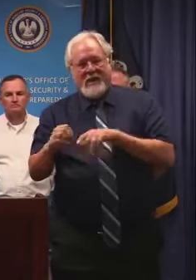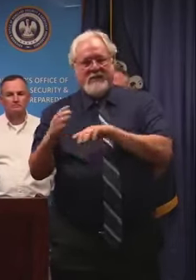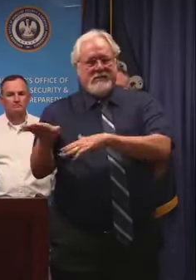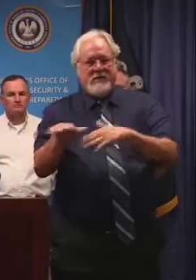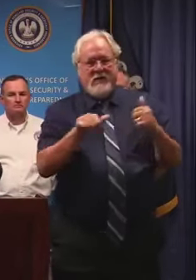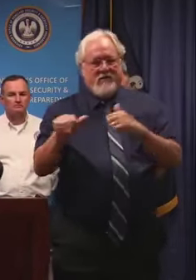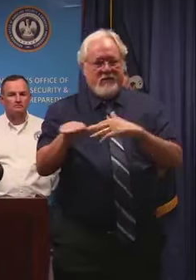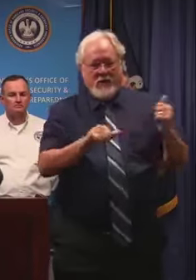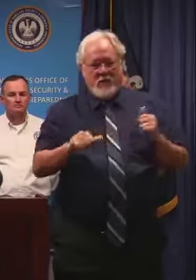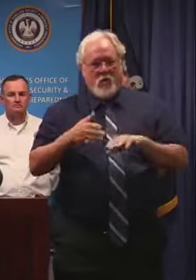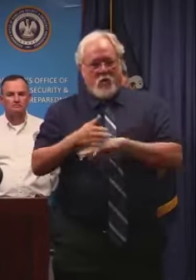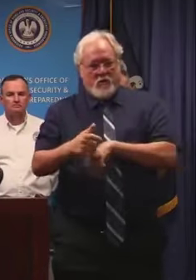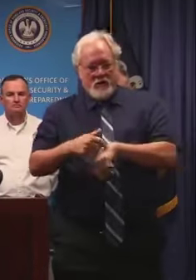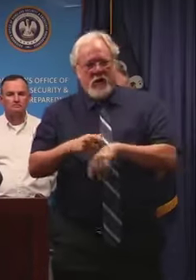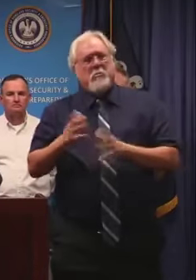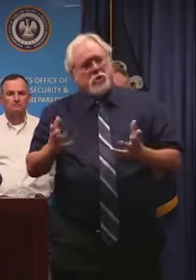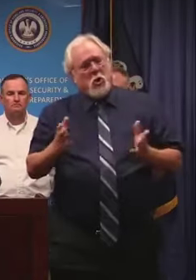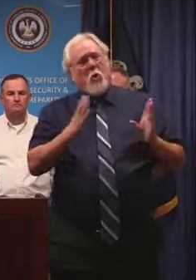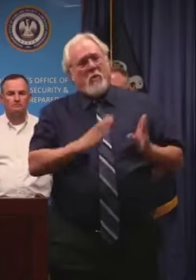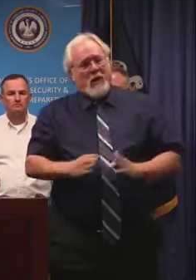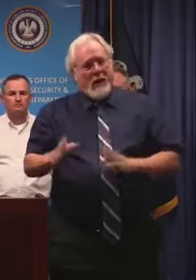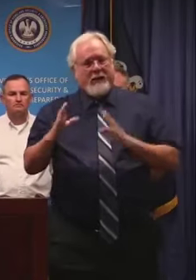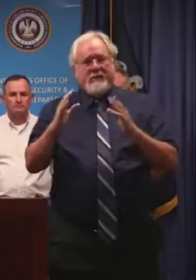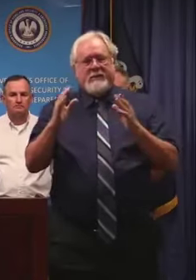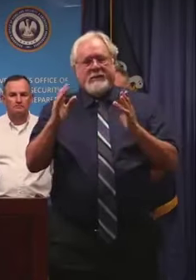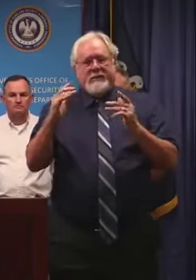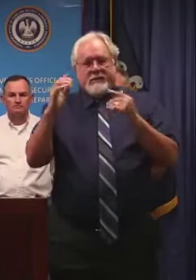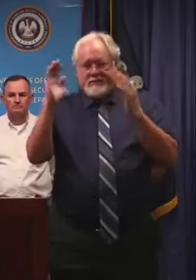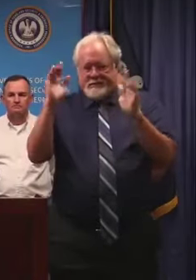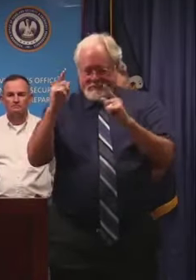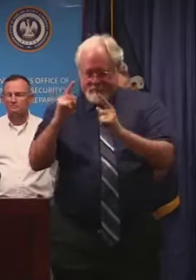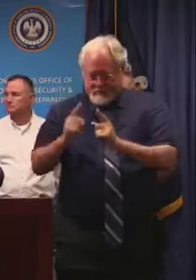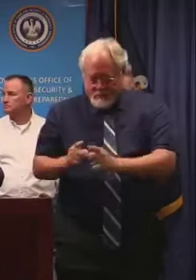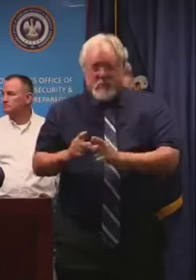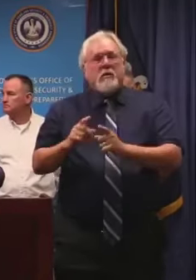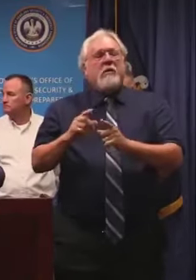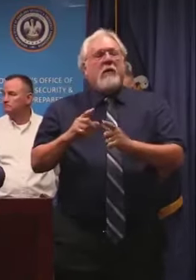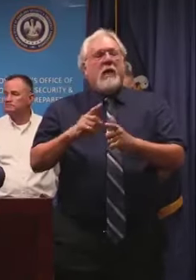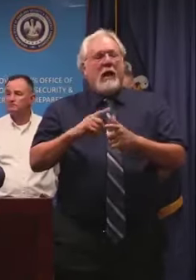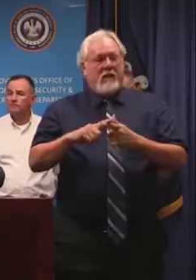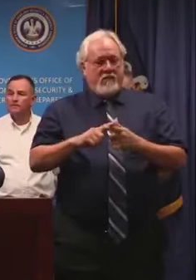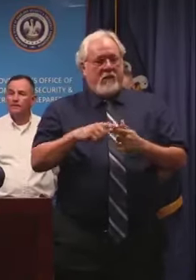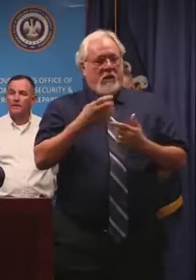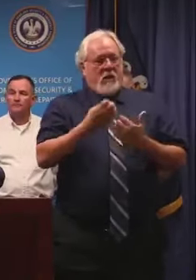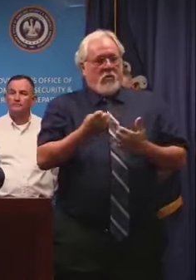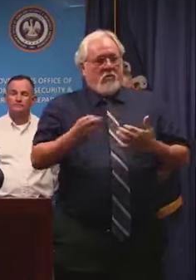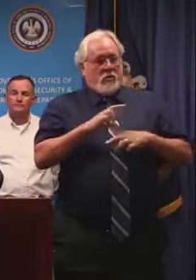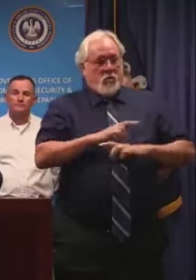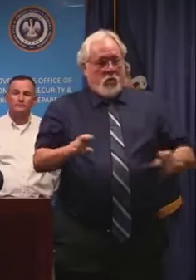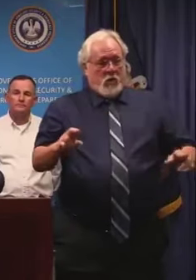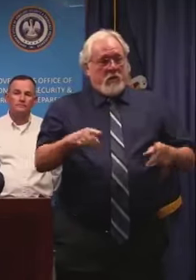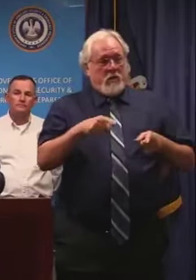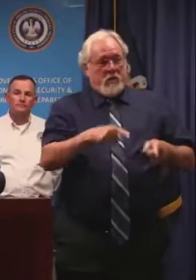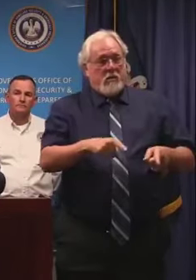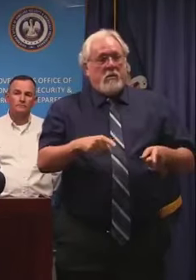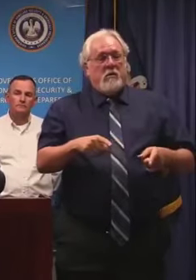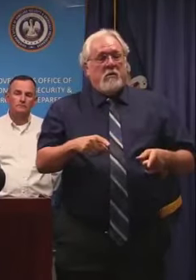And so the planning has been refined. The assets necessary to effectuate the plans have been identified.